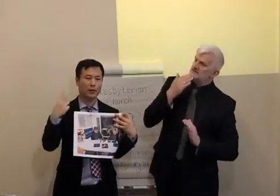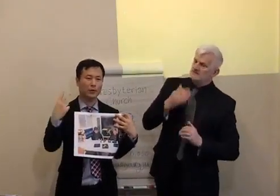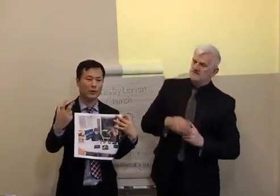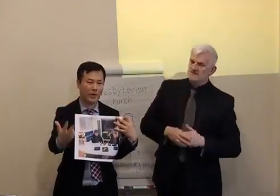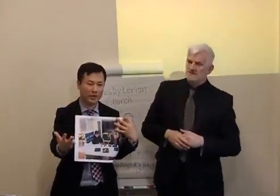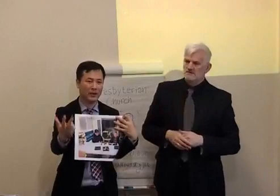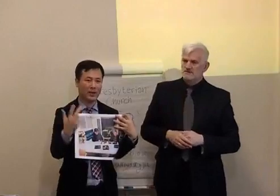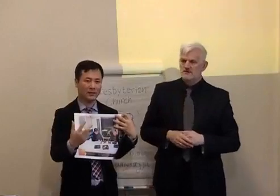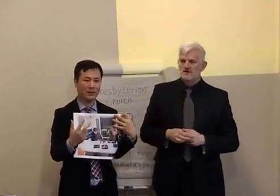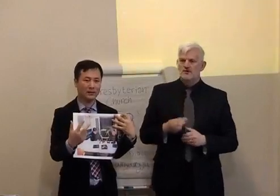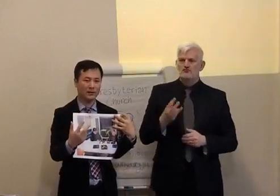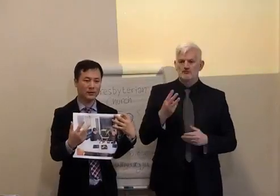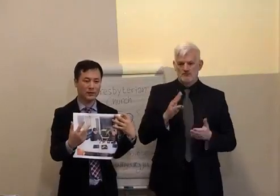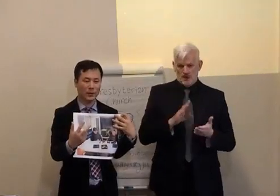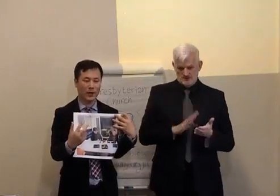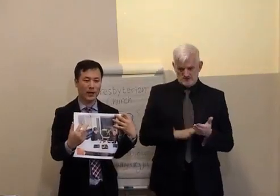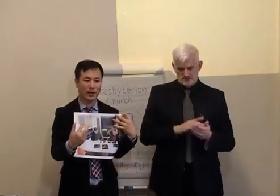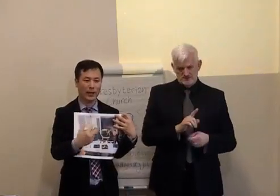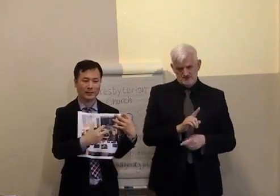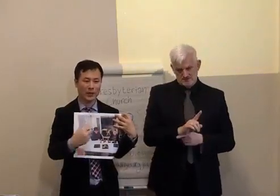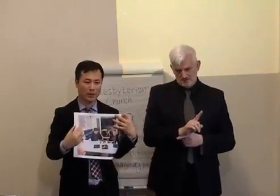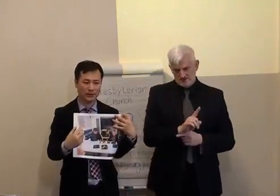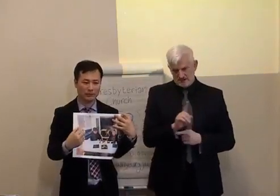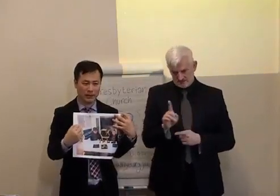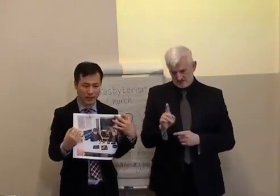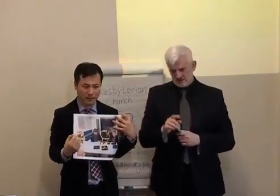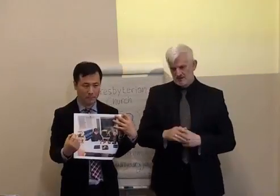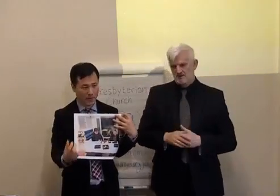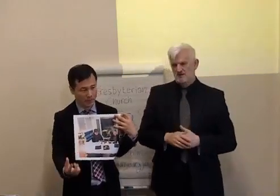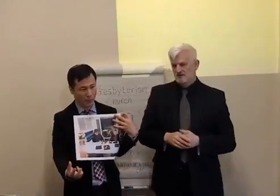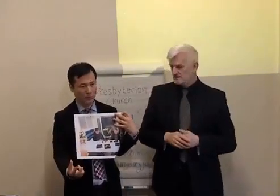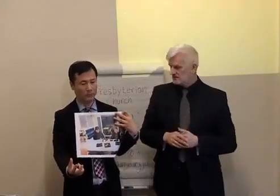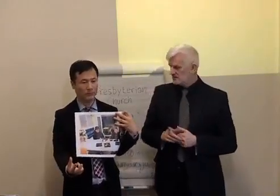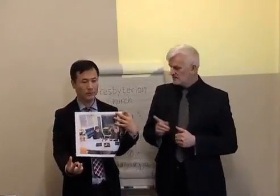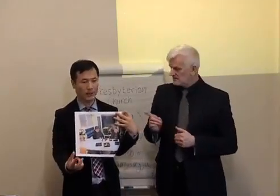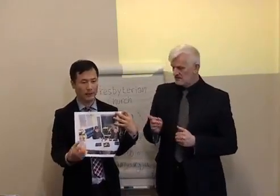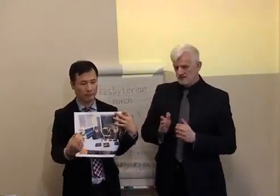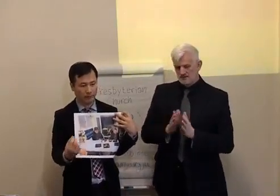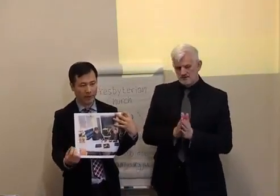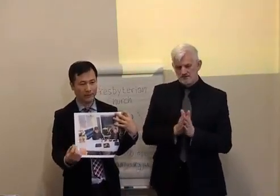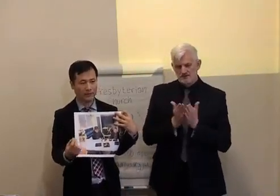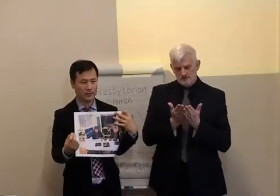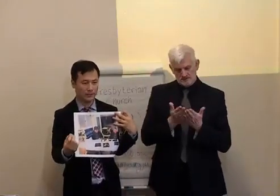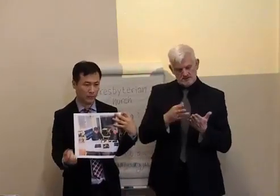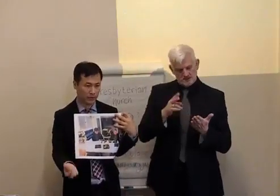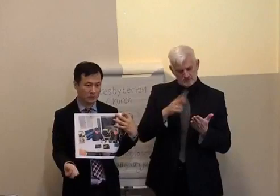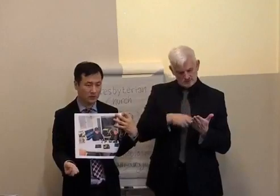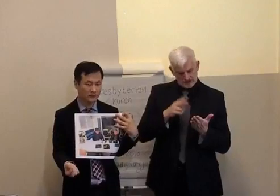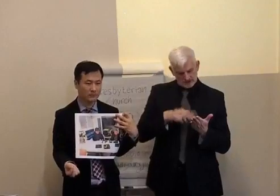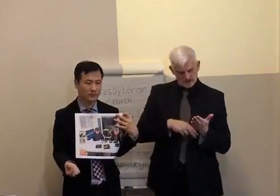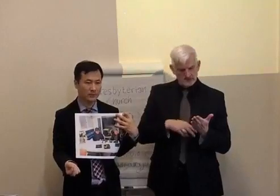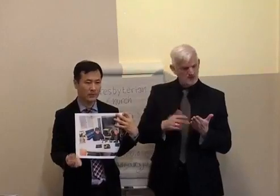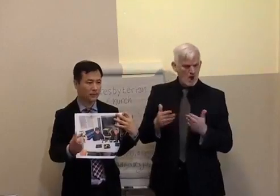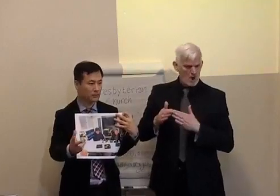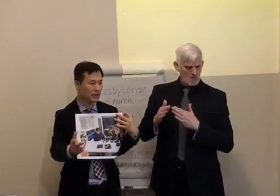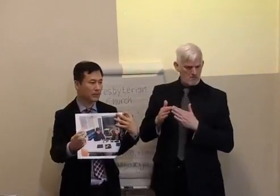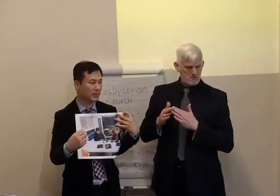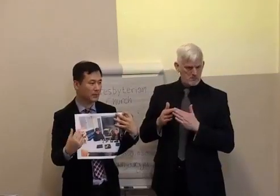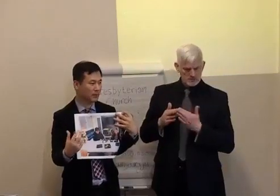3 months later, as I was reading Bible and praying in devotion, the meeting